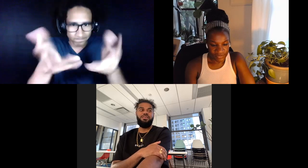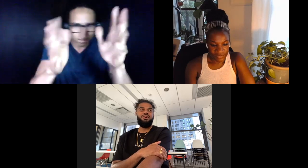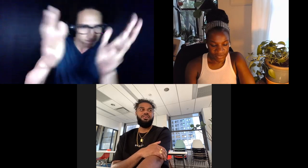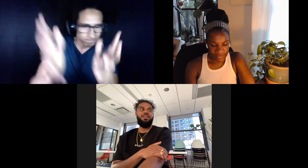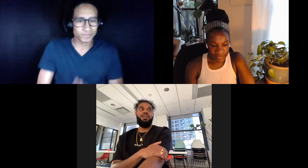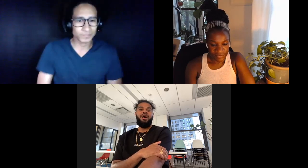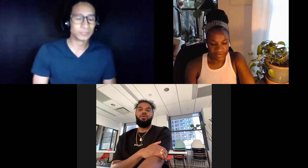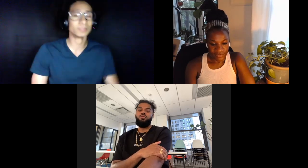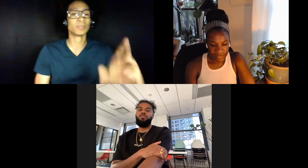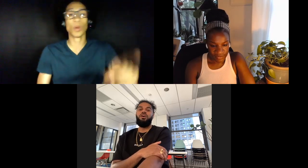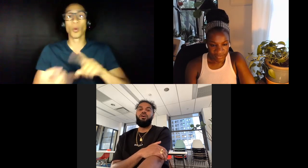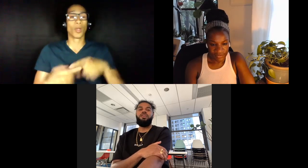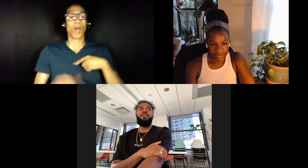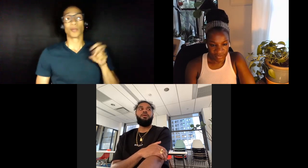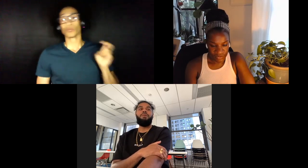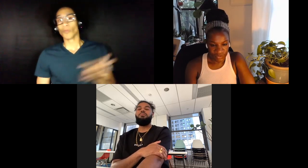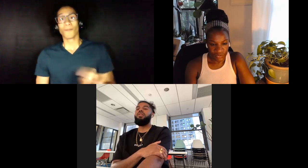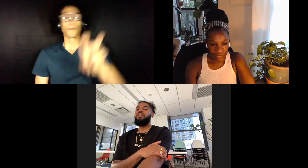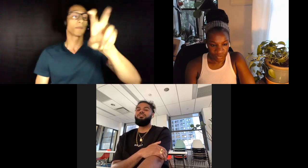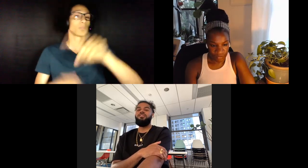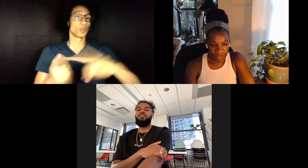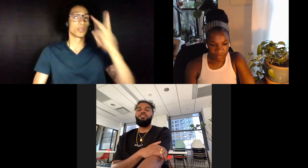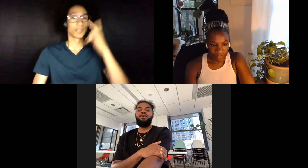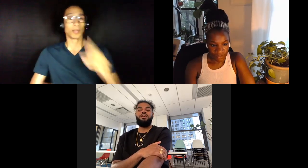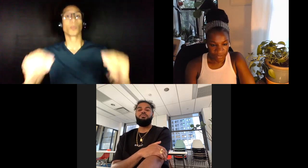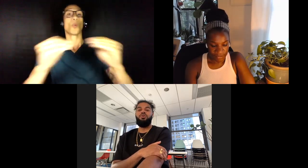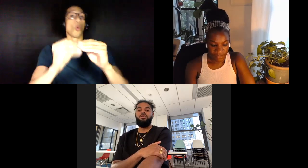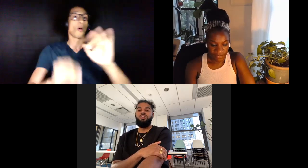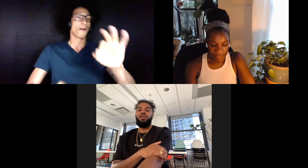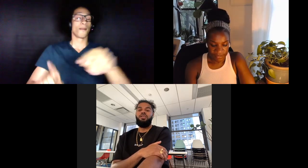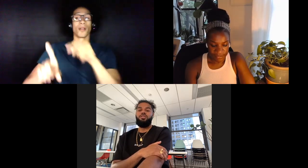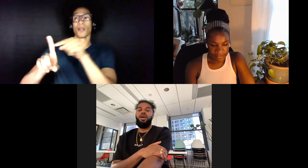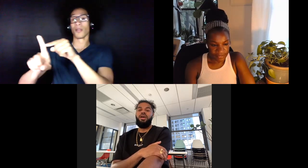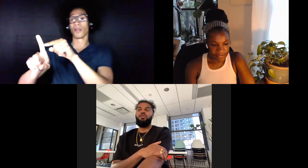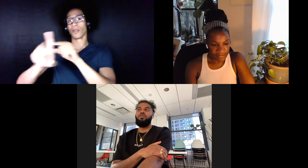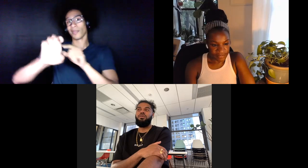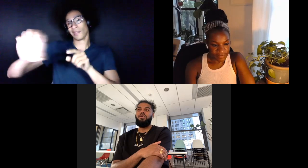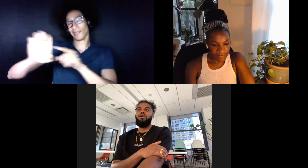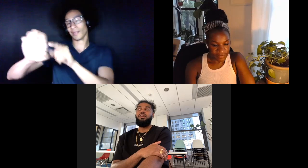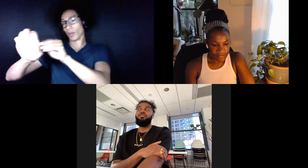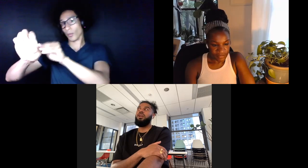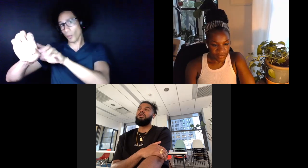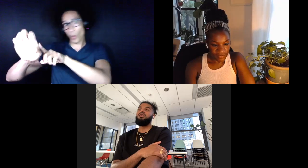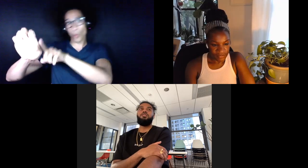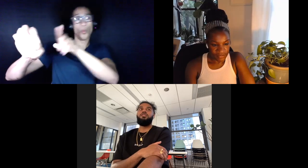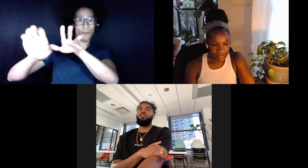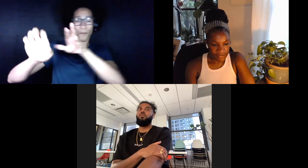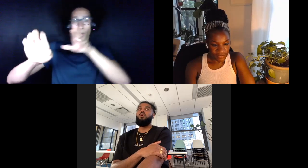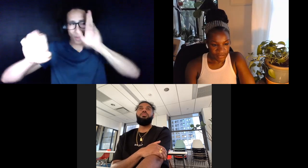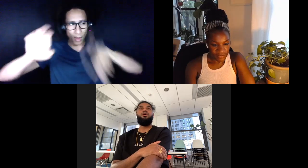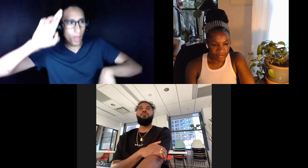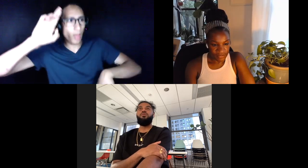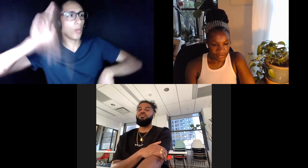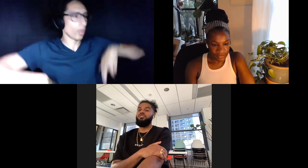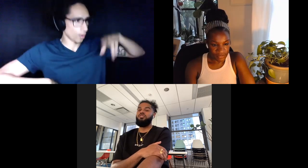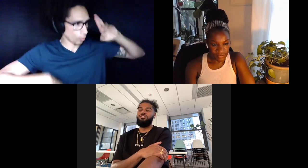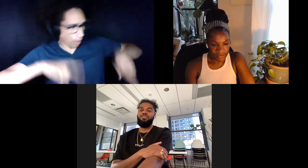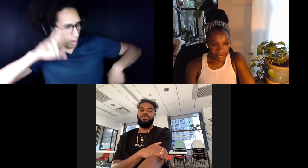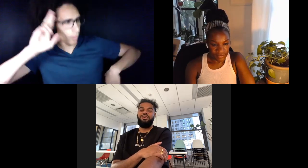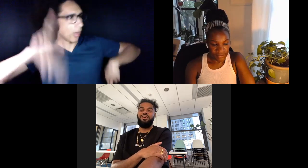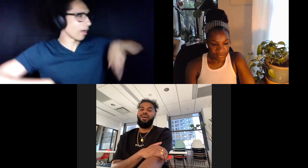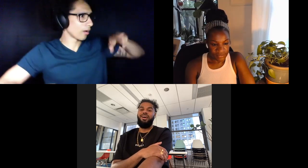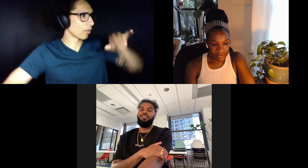to Brooklyn and then to Queens for like, kindergarten and like beyond. I think, I